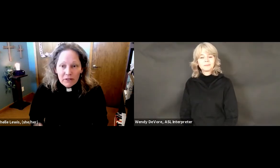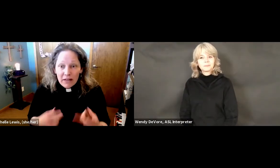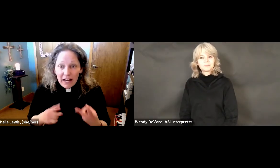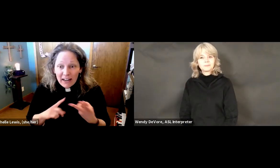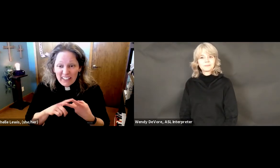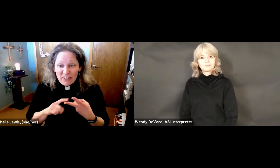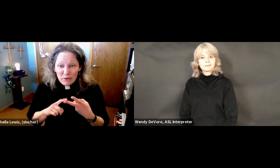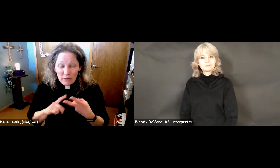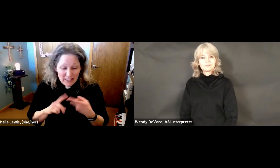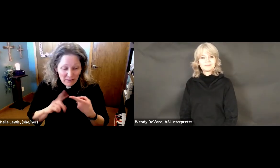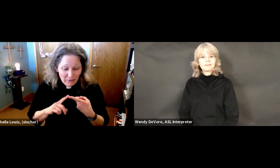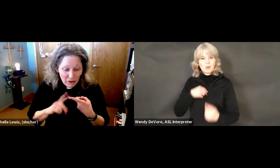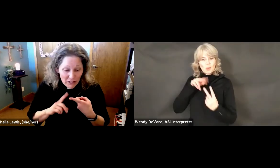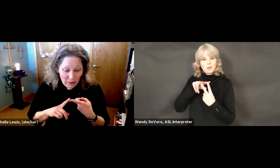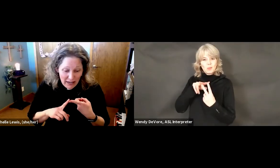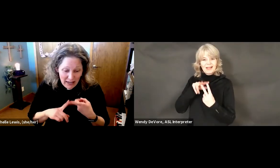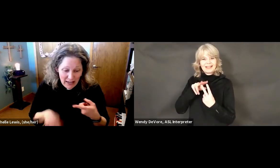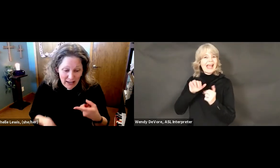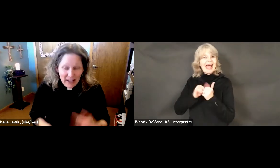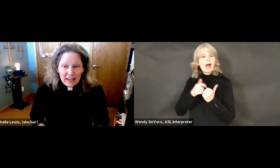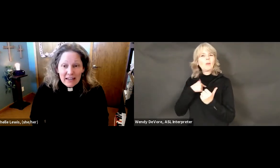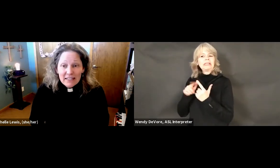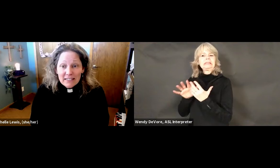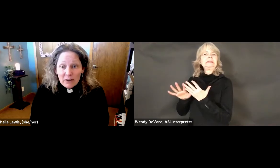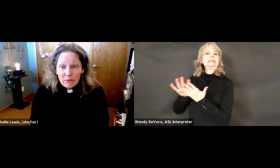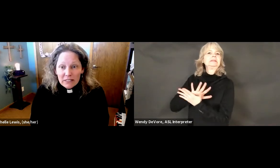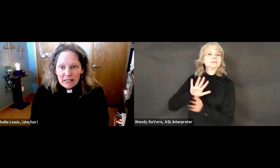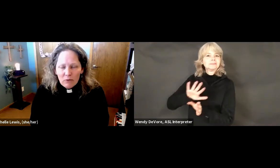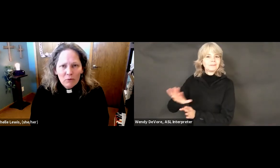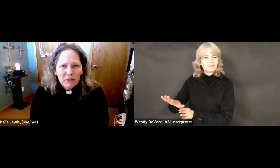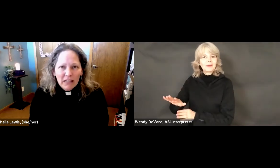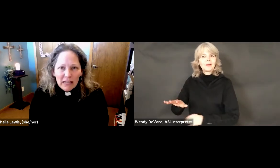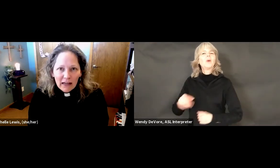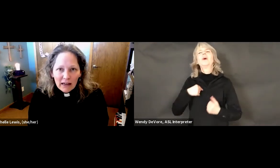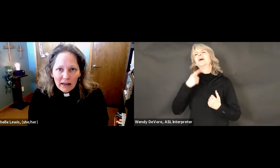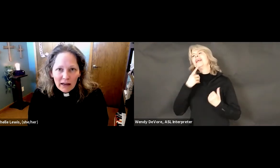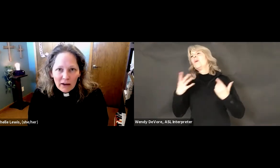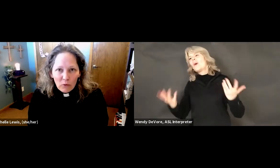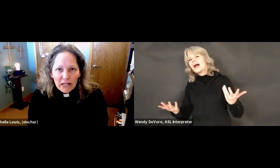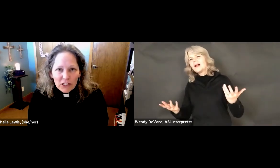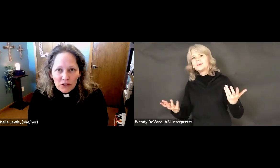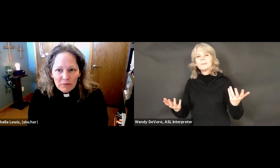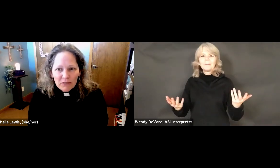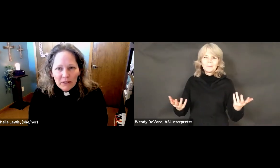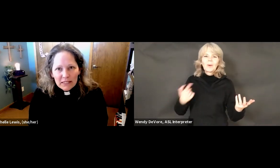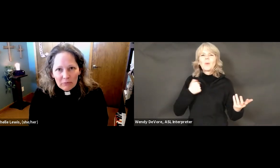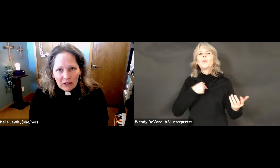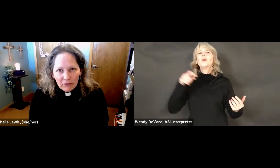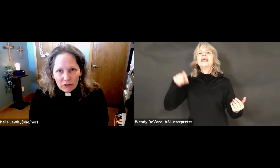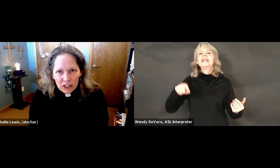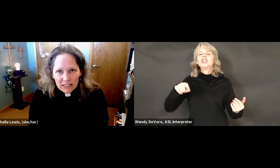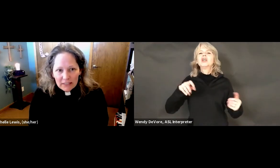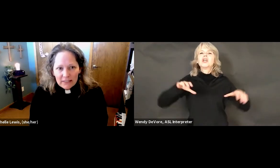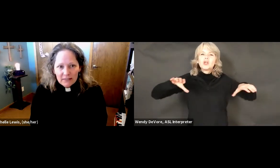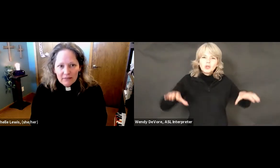And we do that in kind of two ways. The first way is we say, well, really, we should be doing something